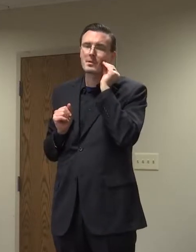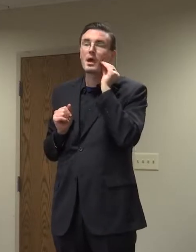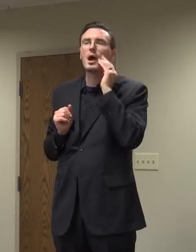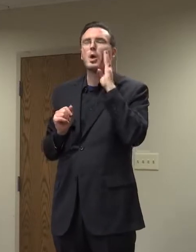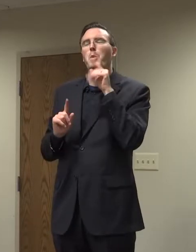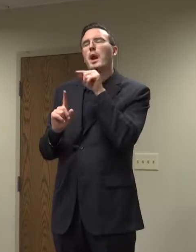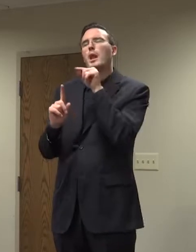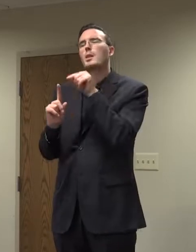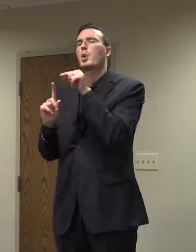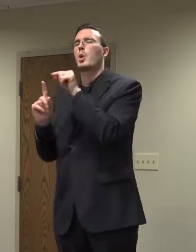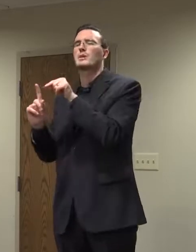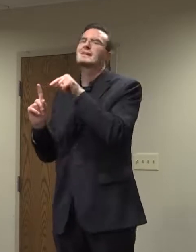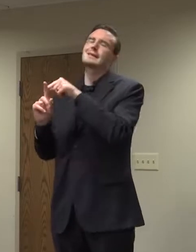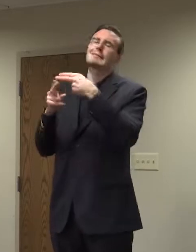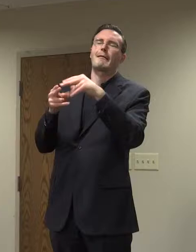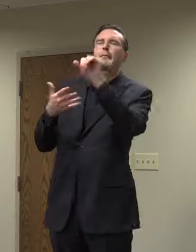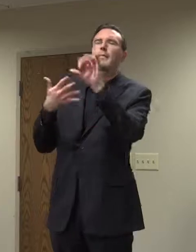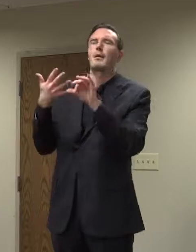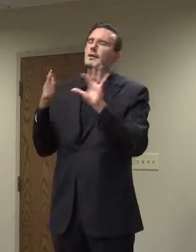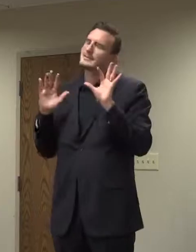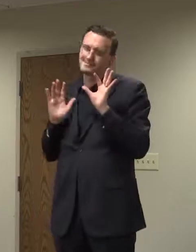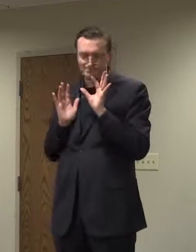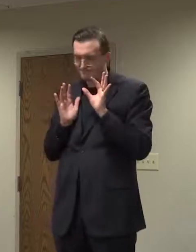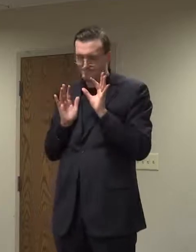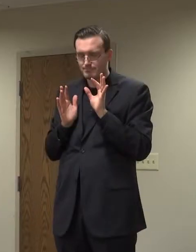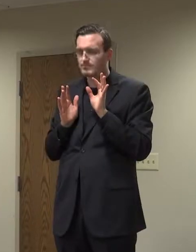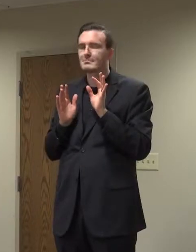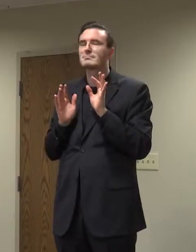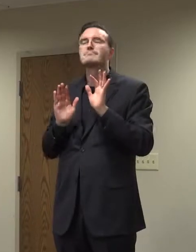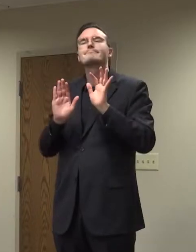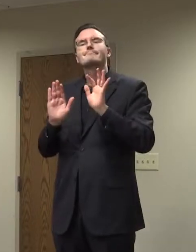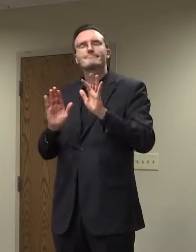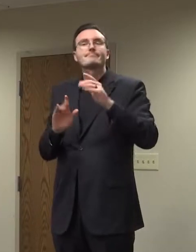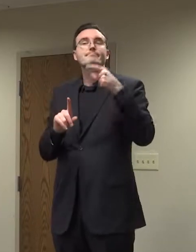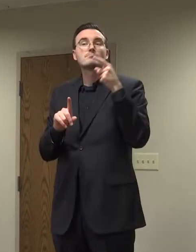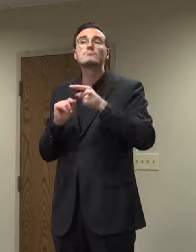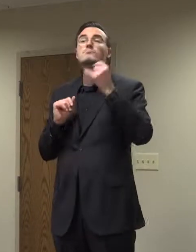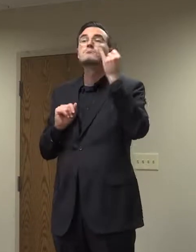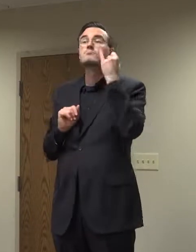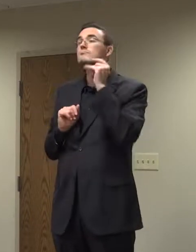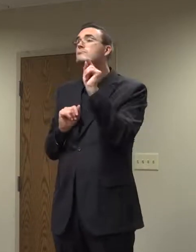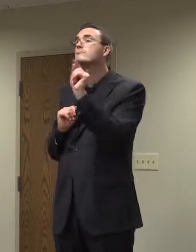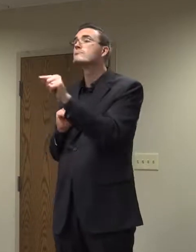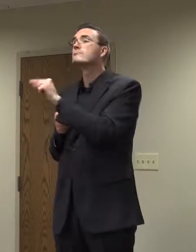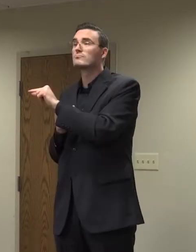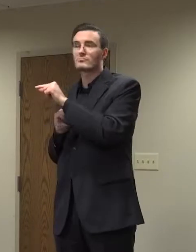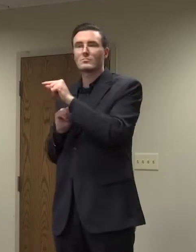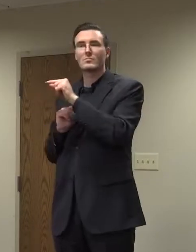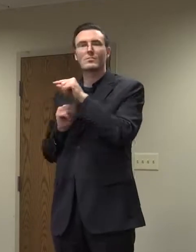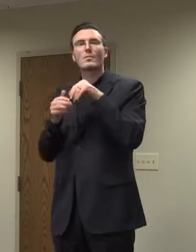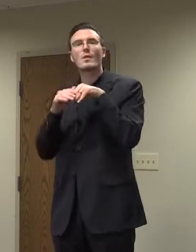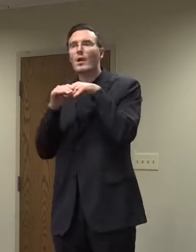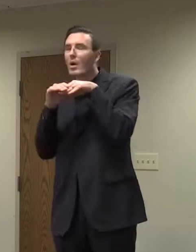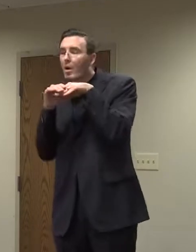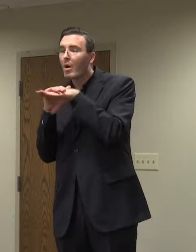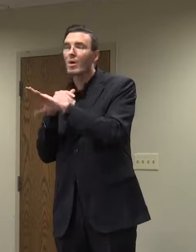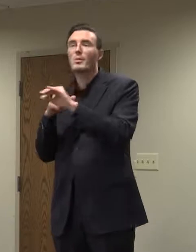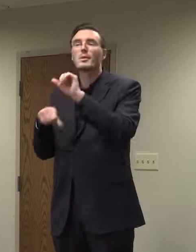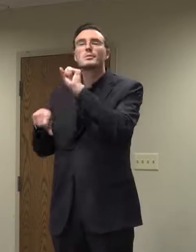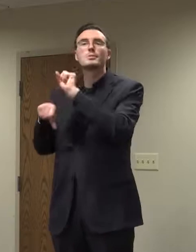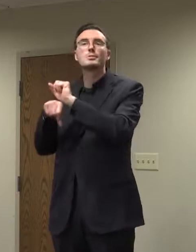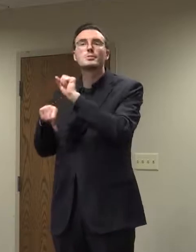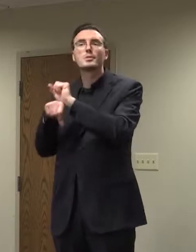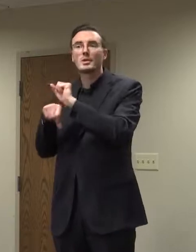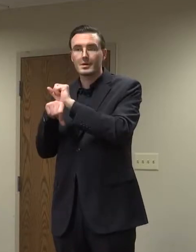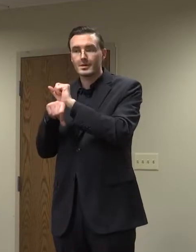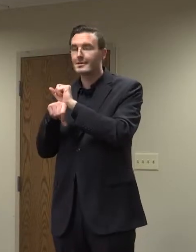the number of individuals who go into workplaces or go into school or go into a place saying, I didn't think it was COVID for several